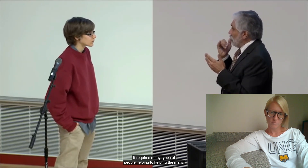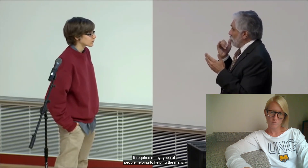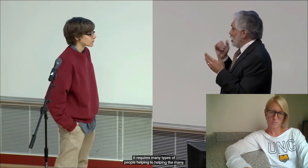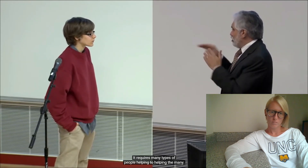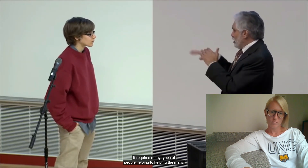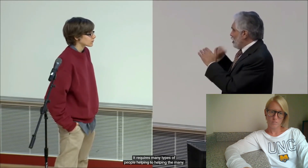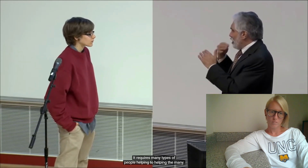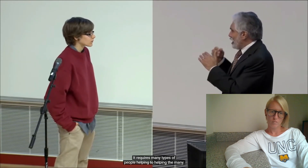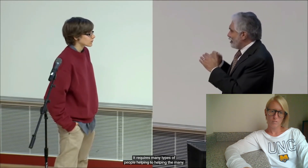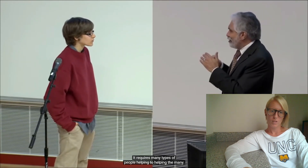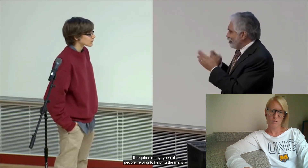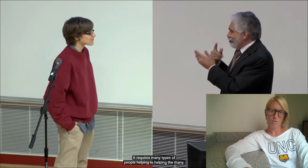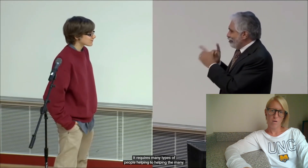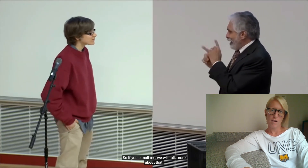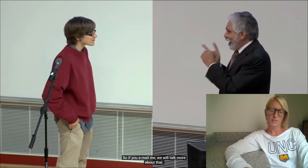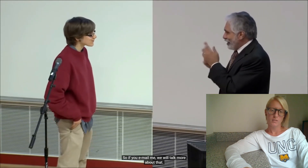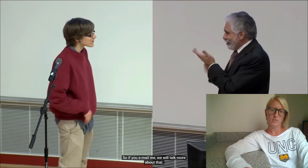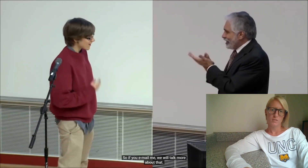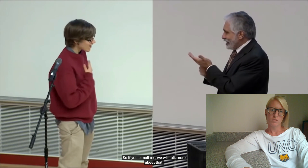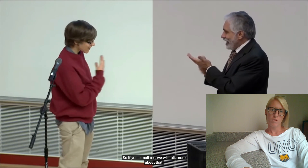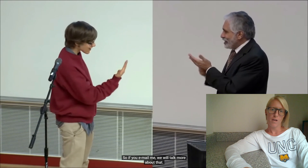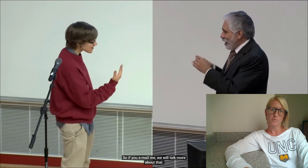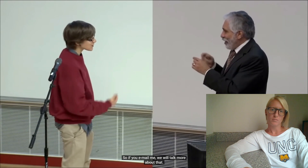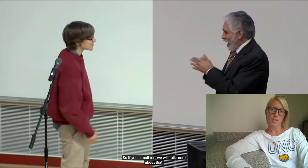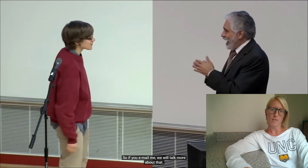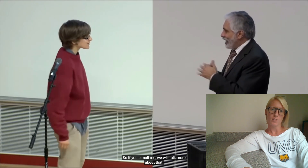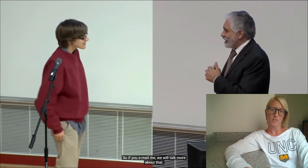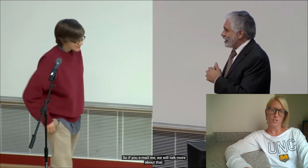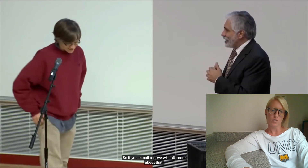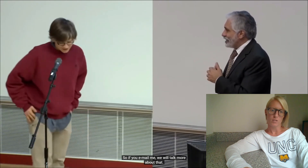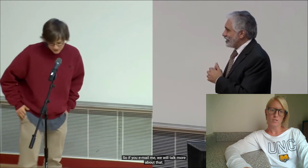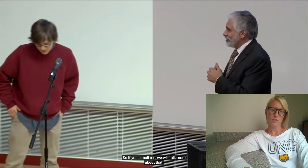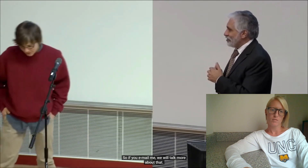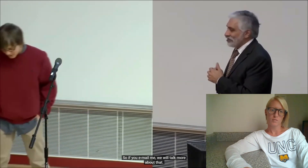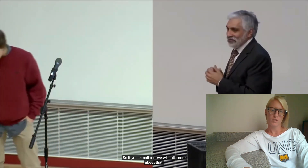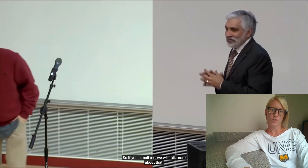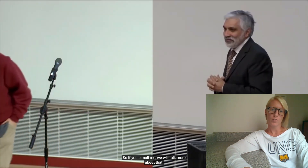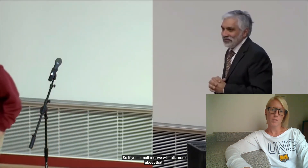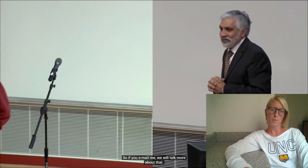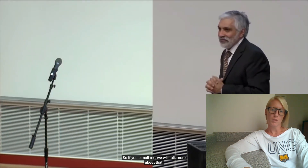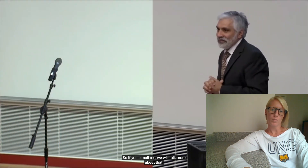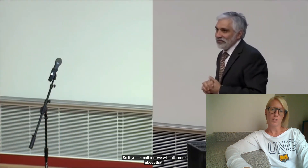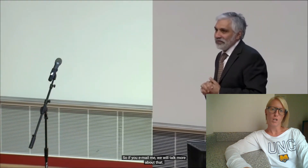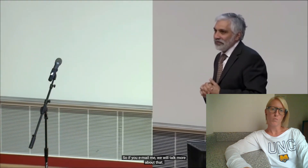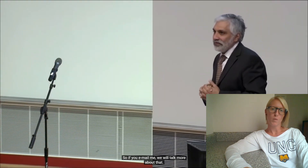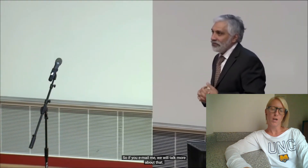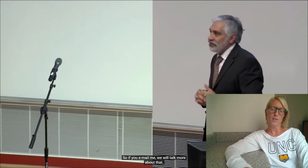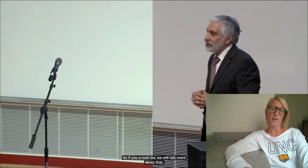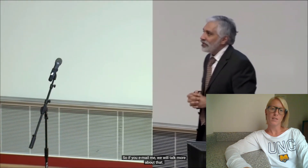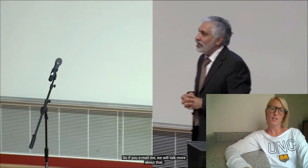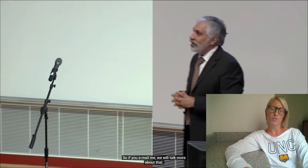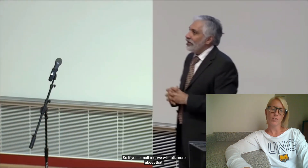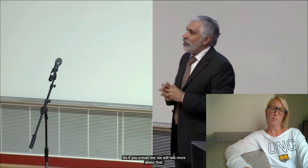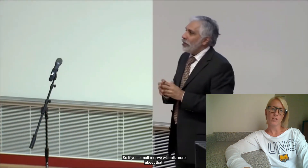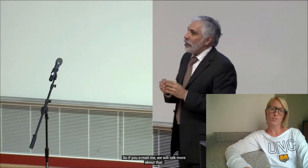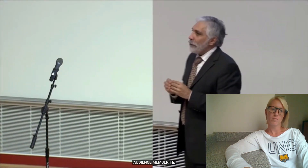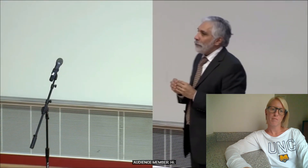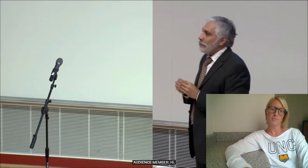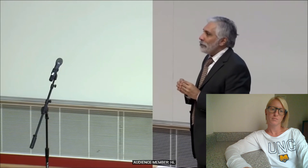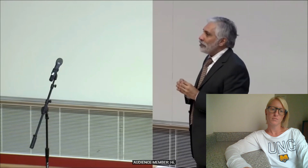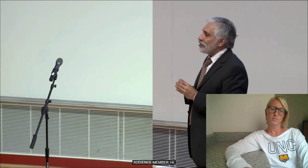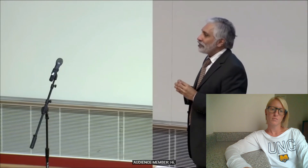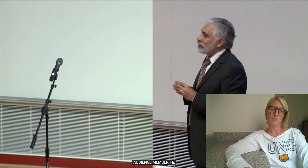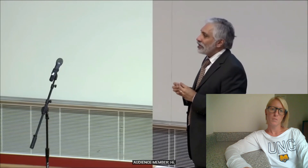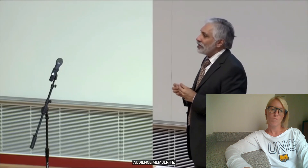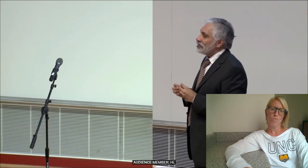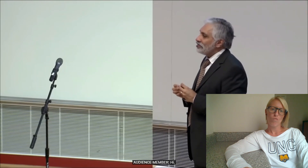many. So if you email me, we'll talk more about that. So if you email me, we can talk more about that. Thank you very much.